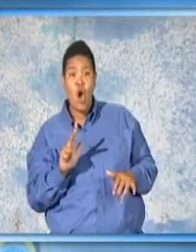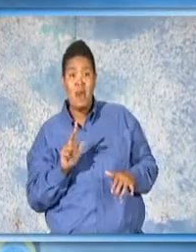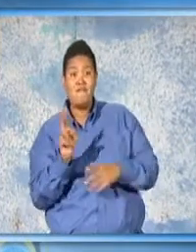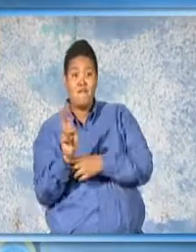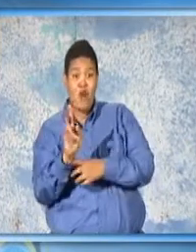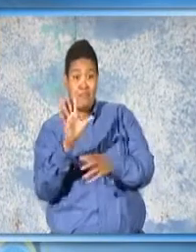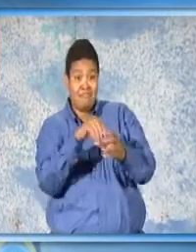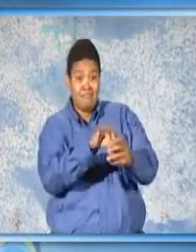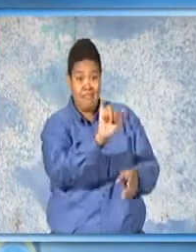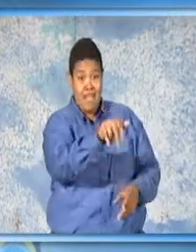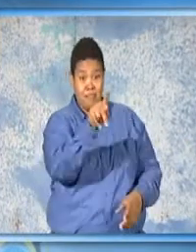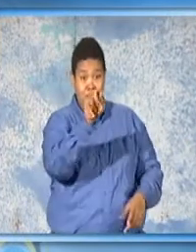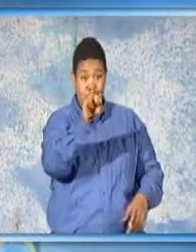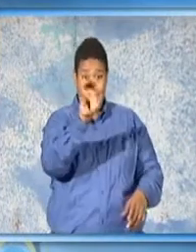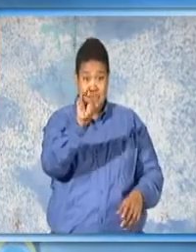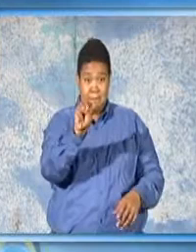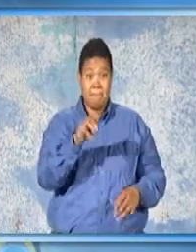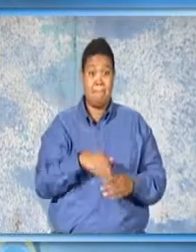prism?